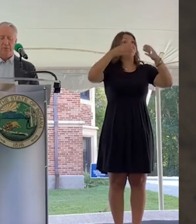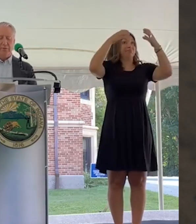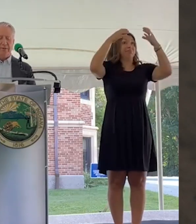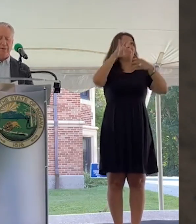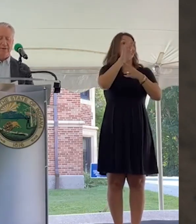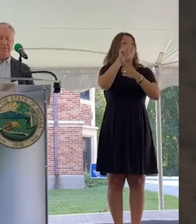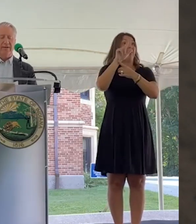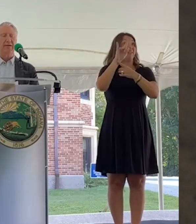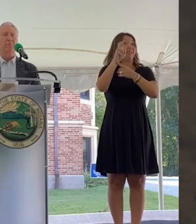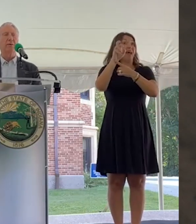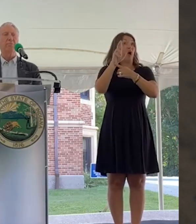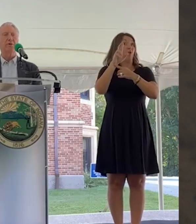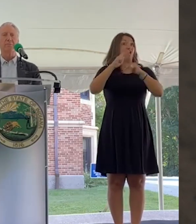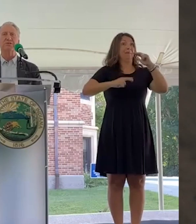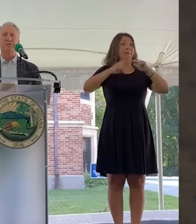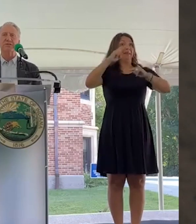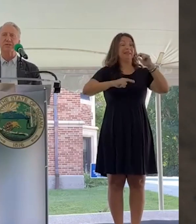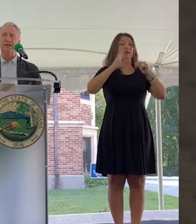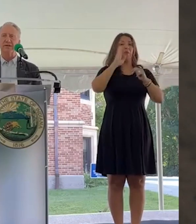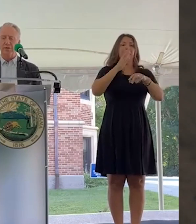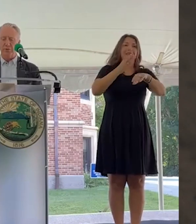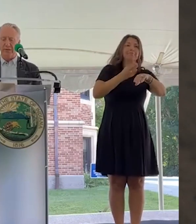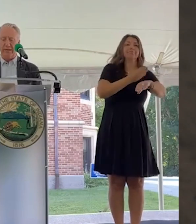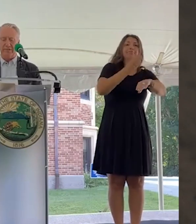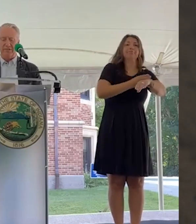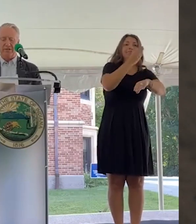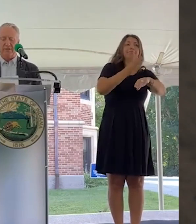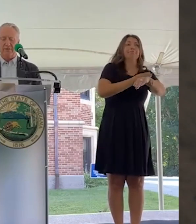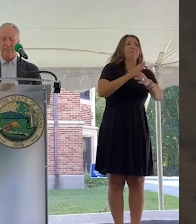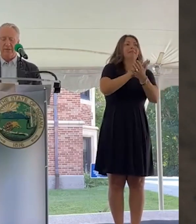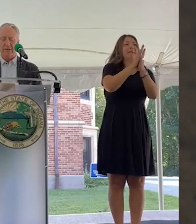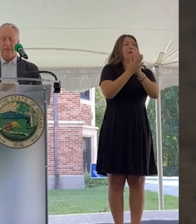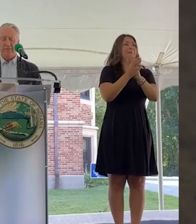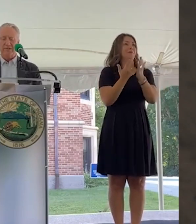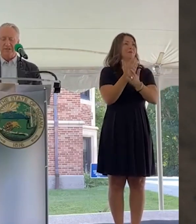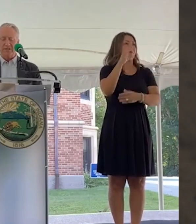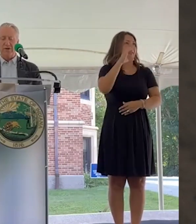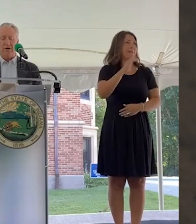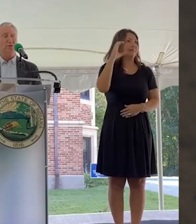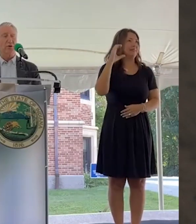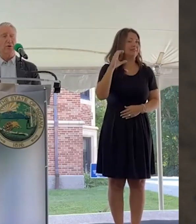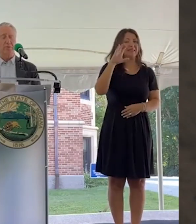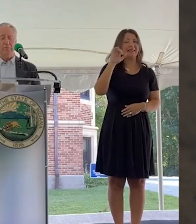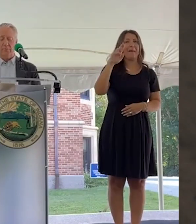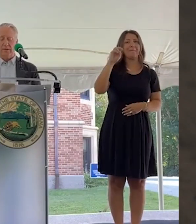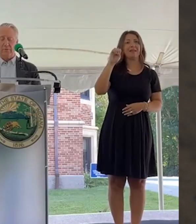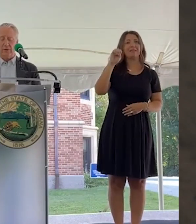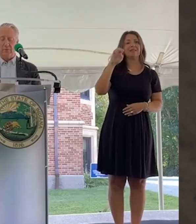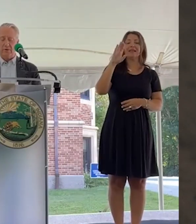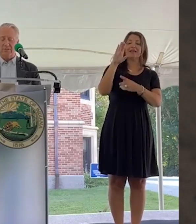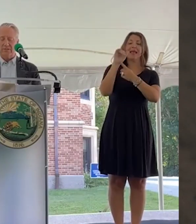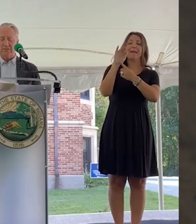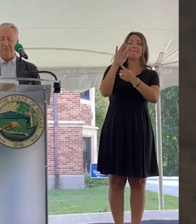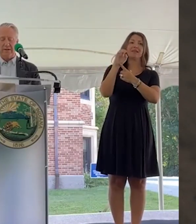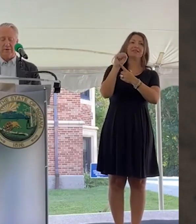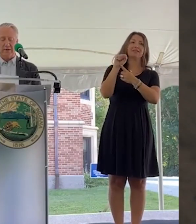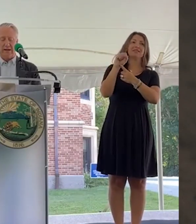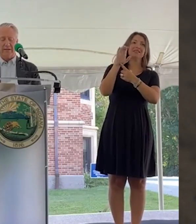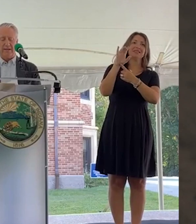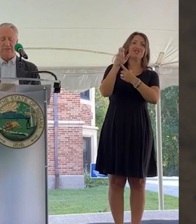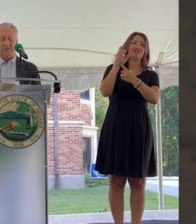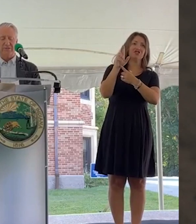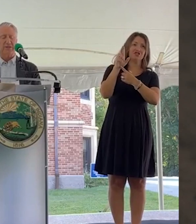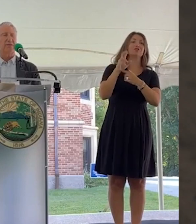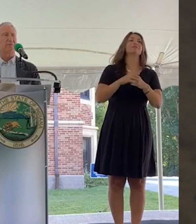wings, will be renovated and repurposed as the new campus center. The existing auditorium will be reworked to